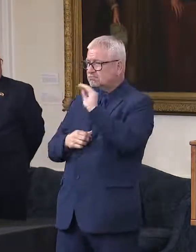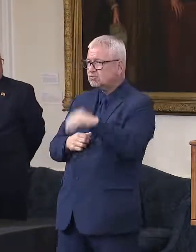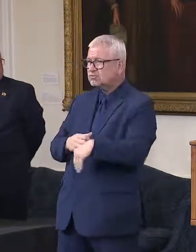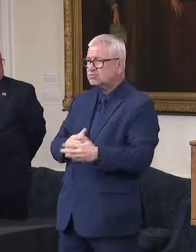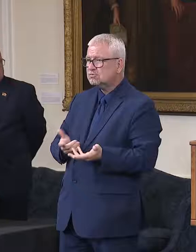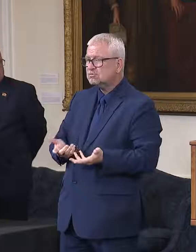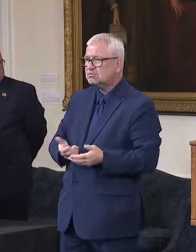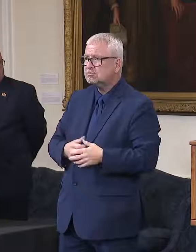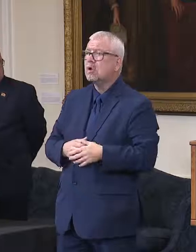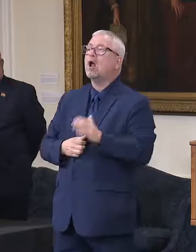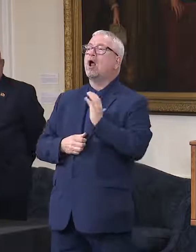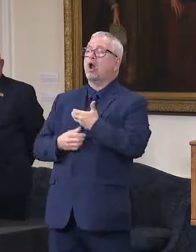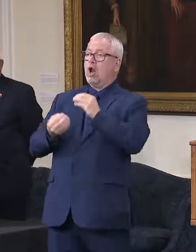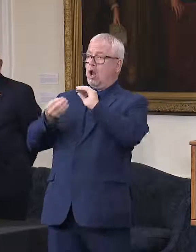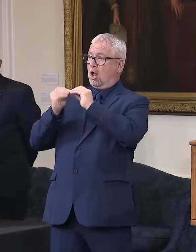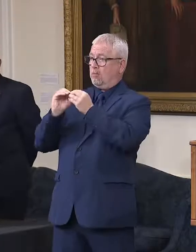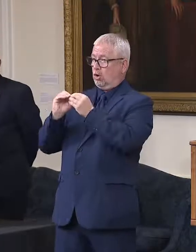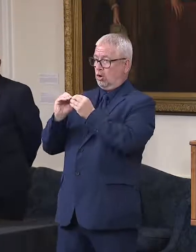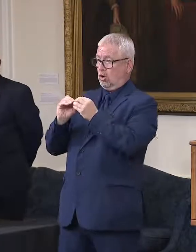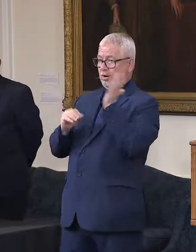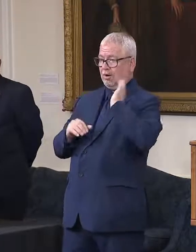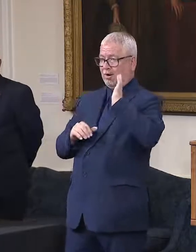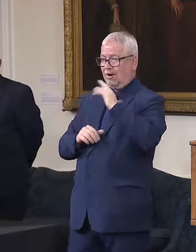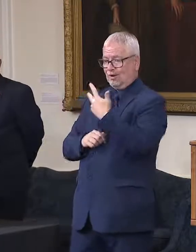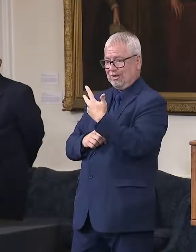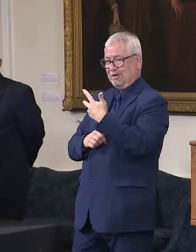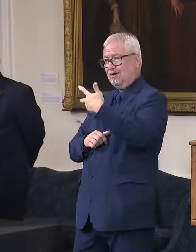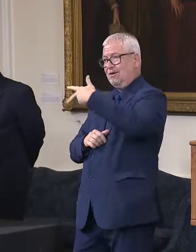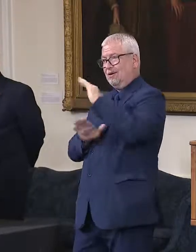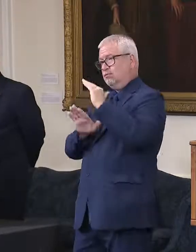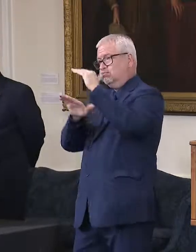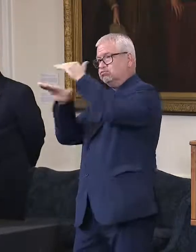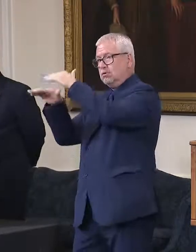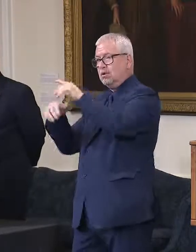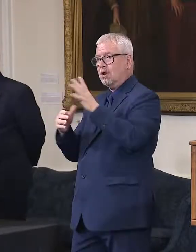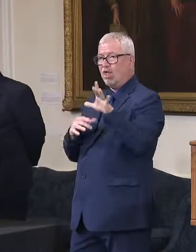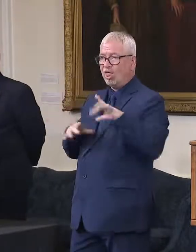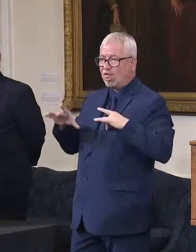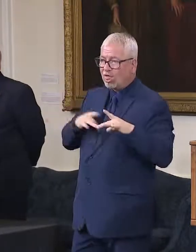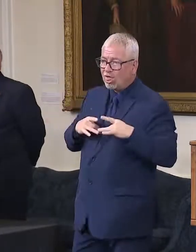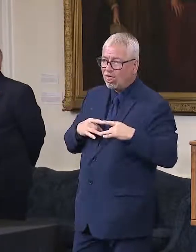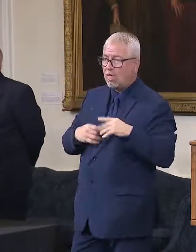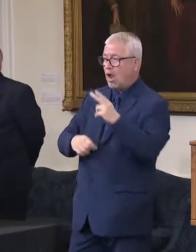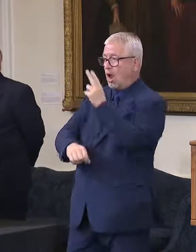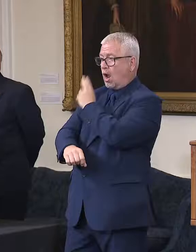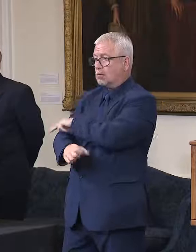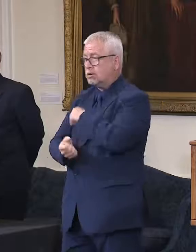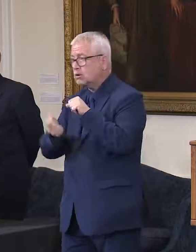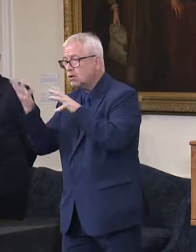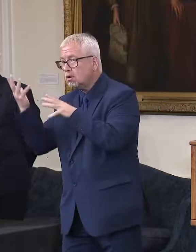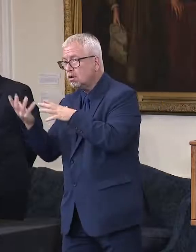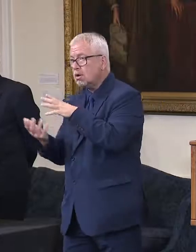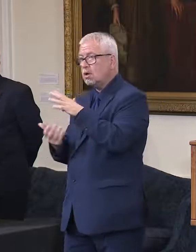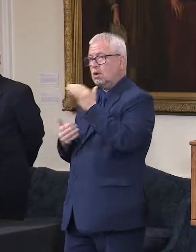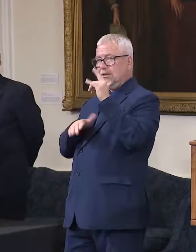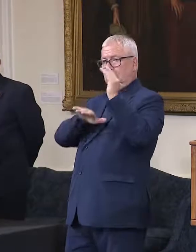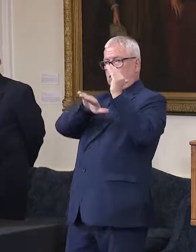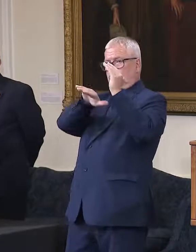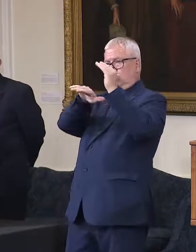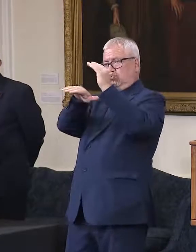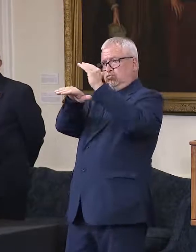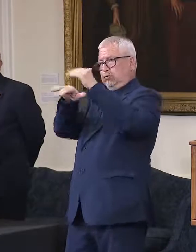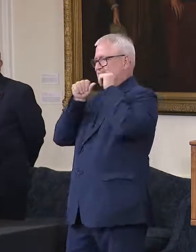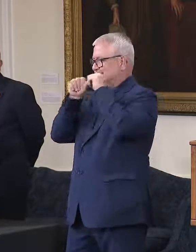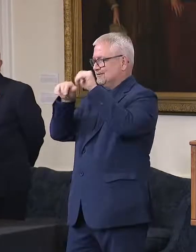metrics, including positivity rate, case rate per 100,000, and hospitalizations, continue to decline across the